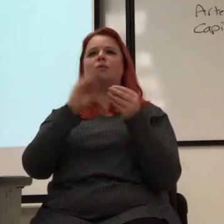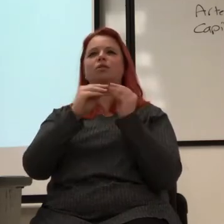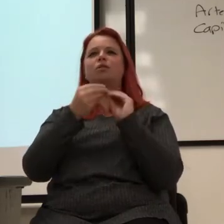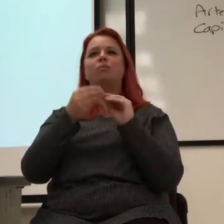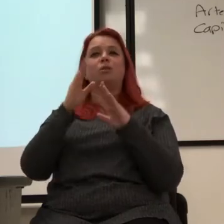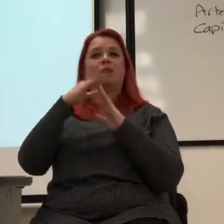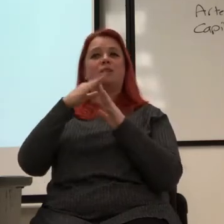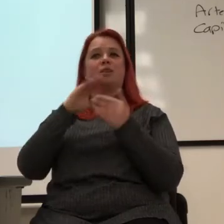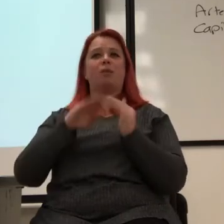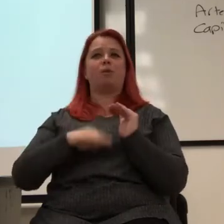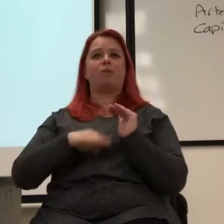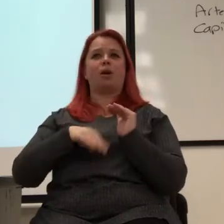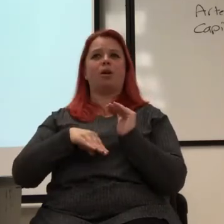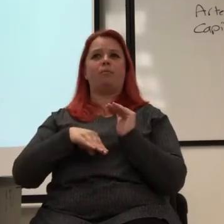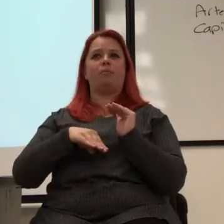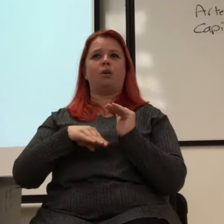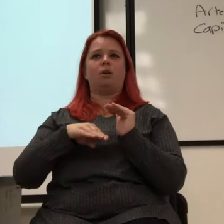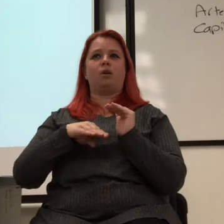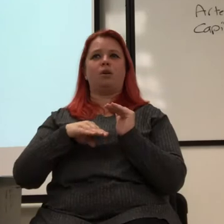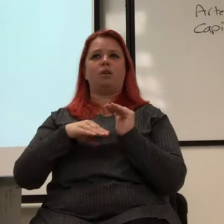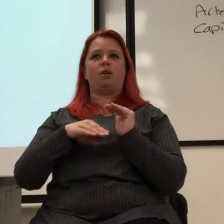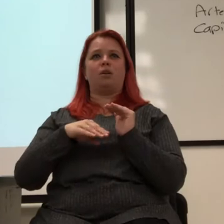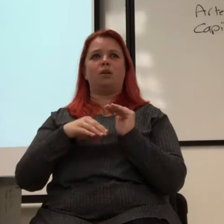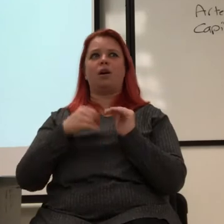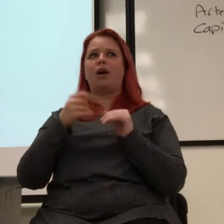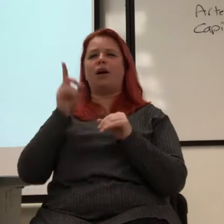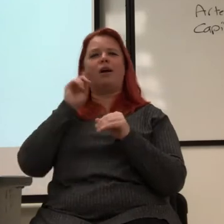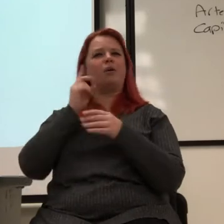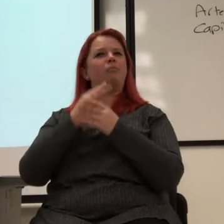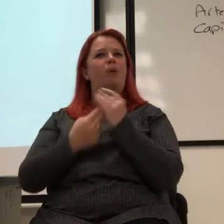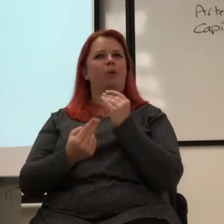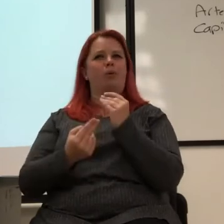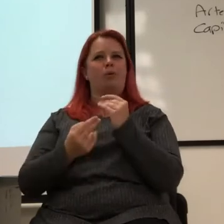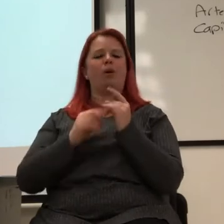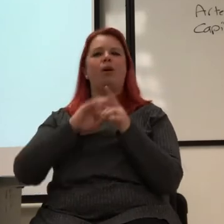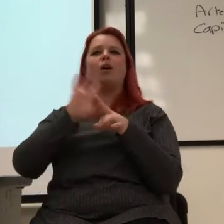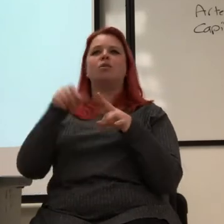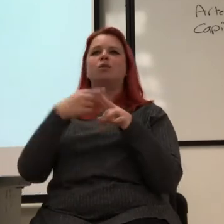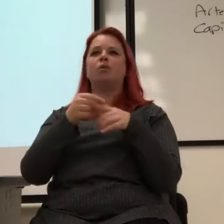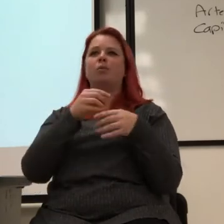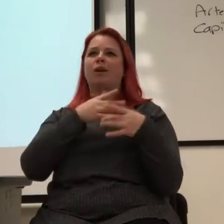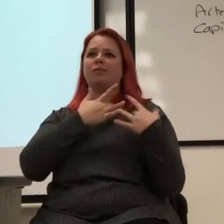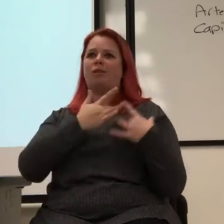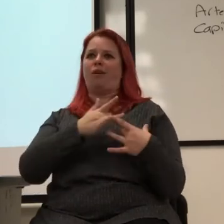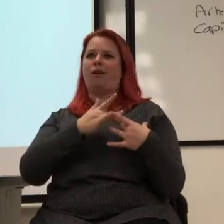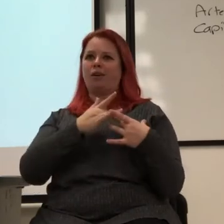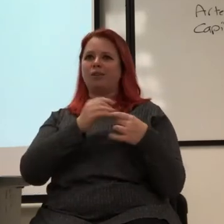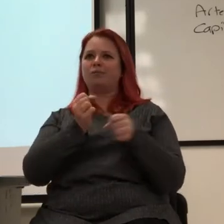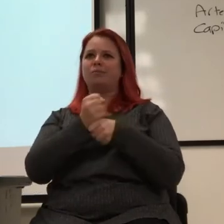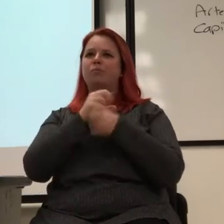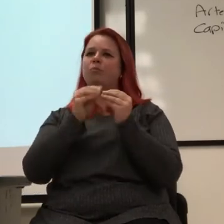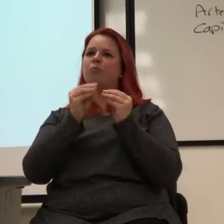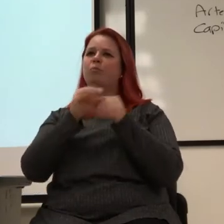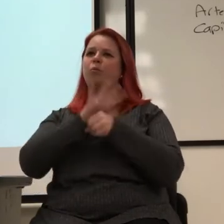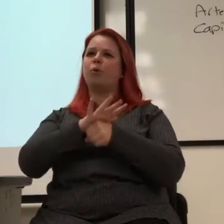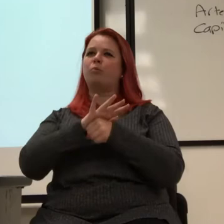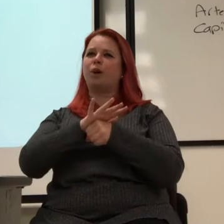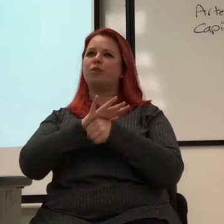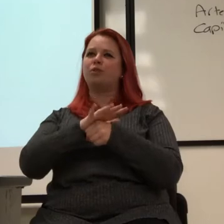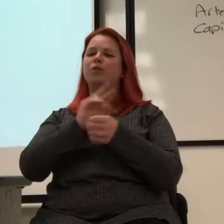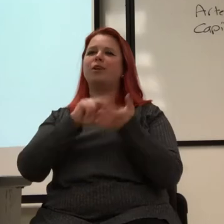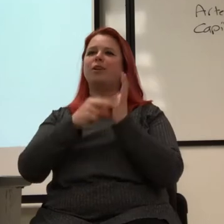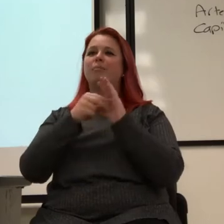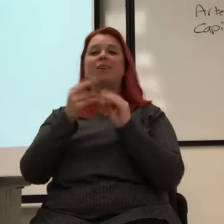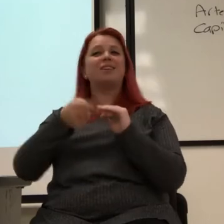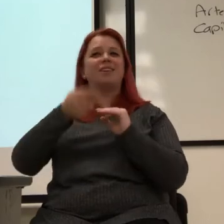bottom? Now, I heard both. When the heart's generating more pressure, wouldn't that generate the